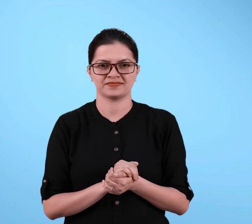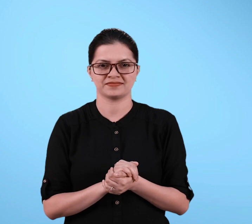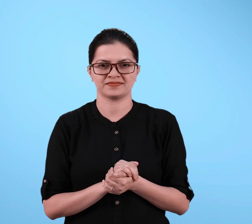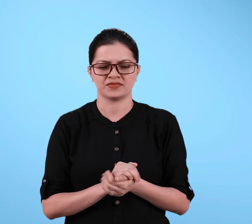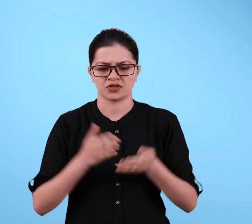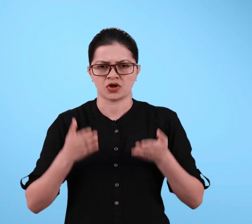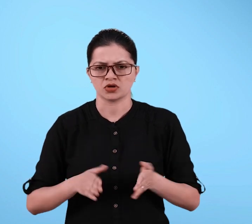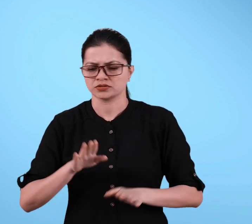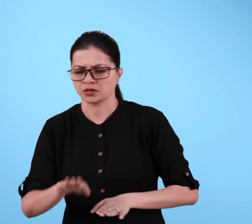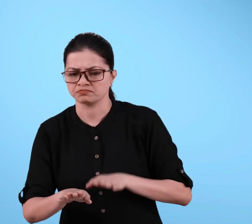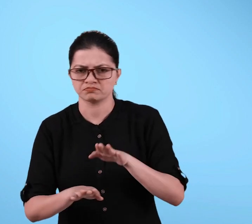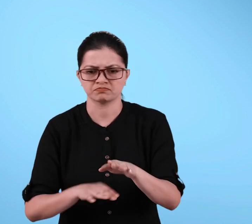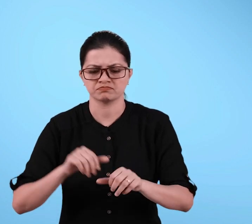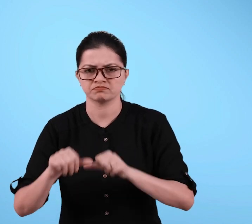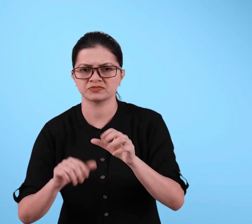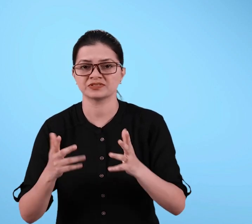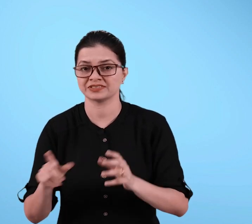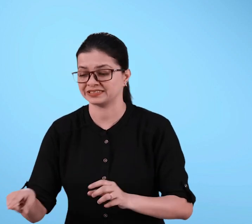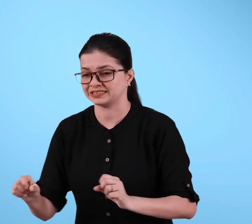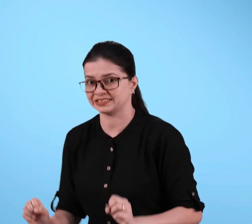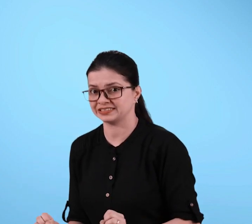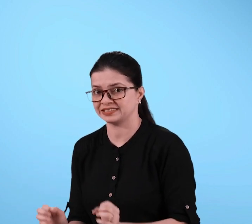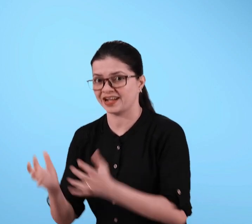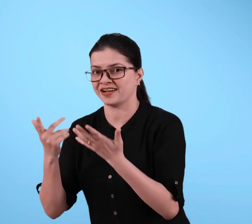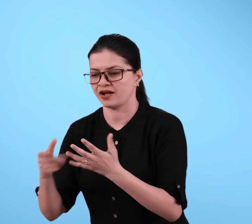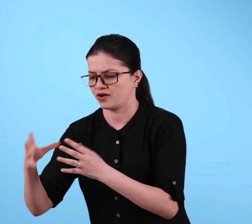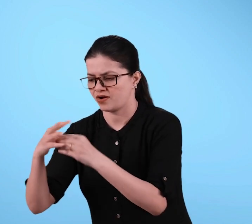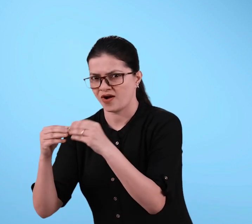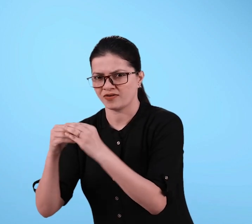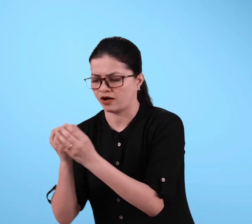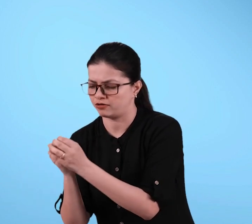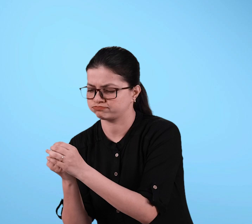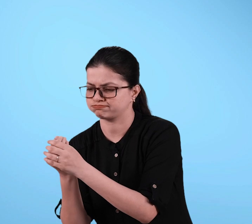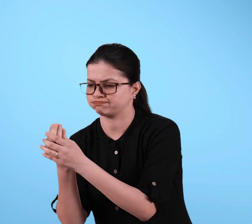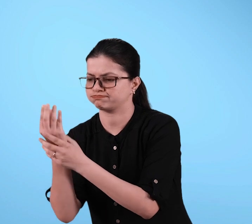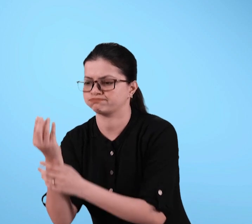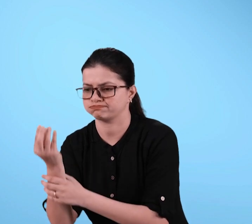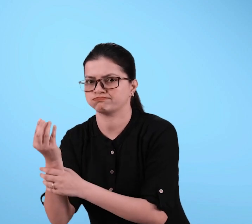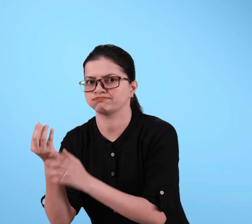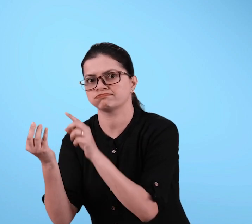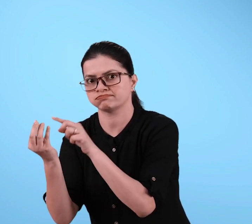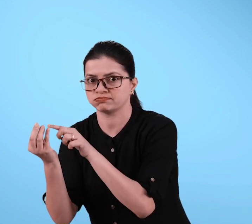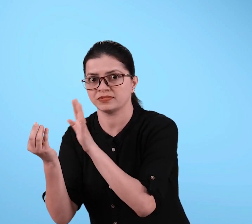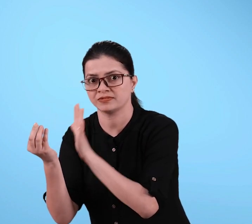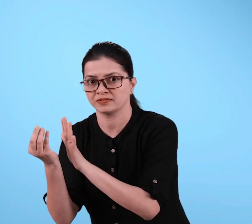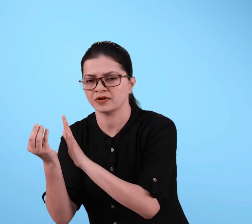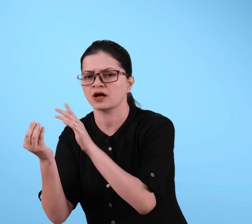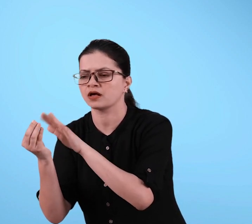From cotton Here, rolls step-by-step process is shown, Start. starting from cotton with rolls, the process of with ginning